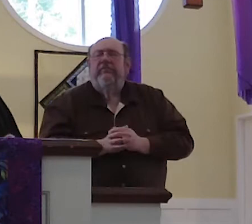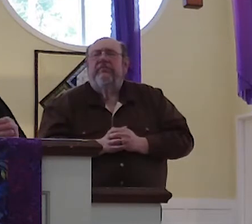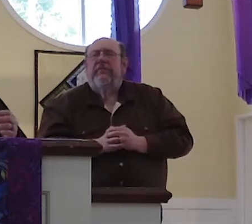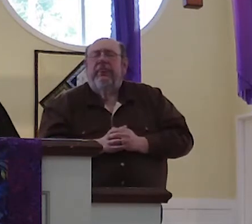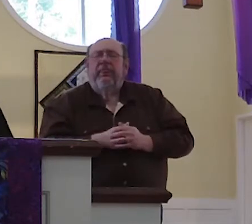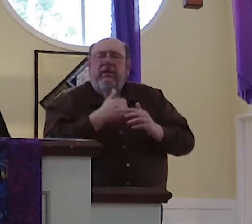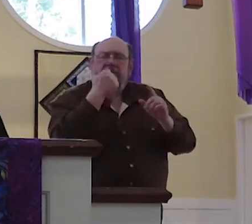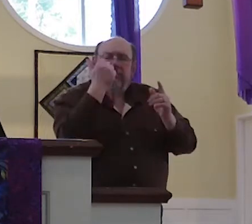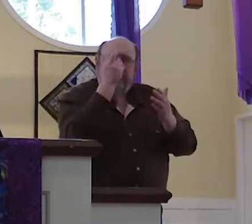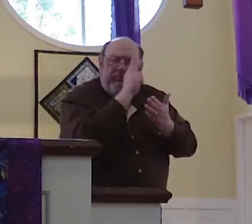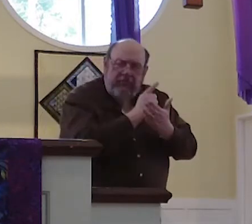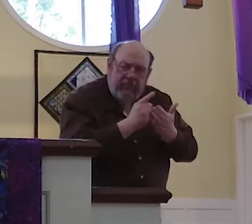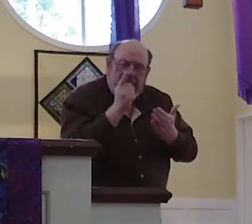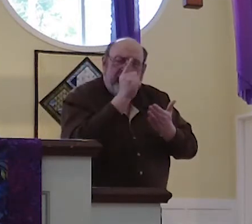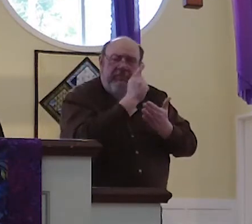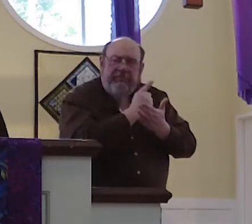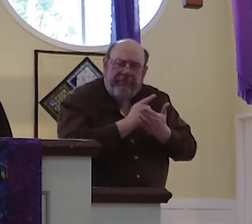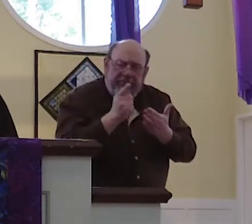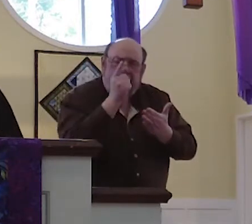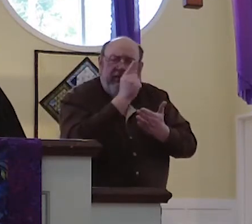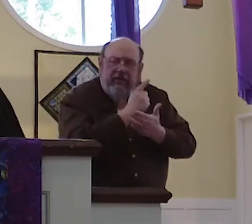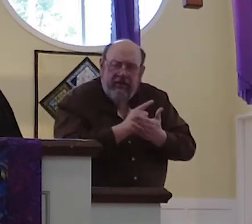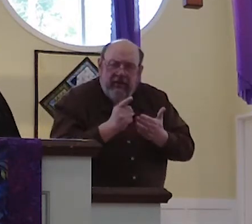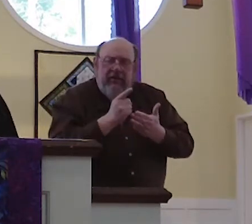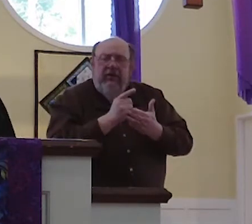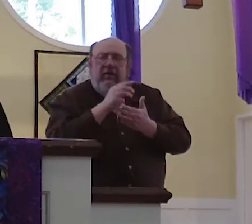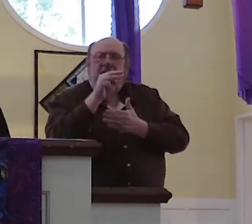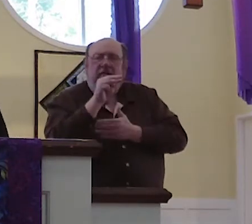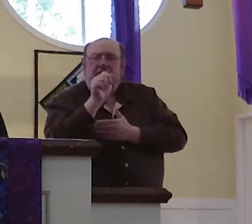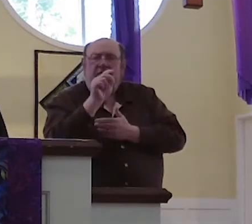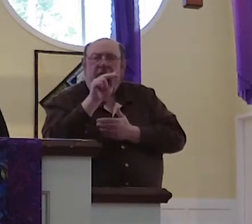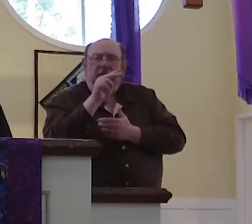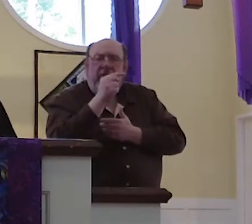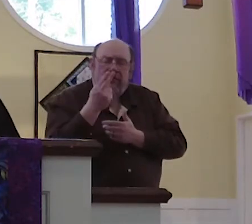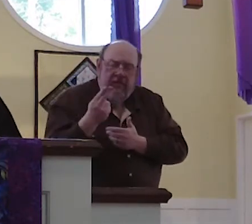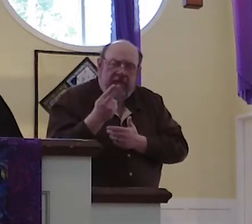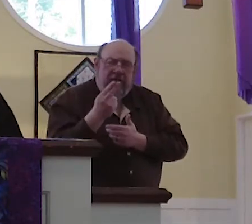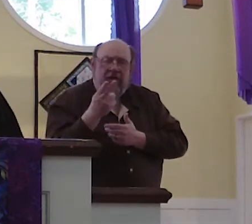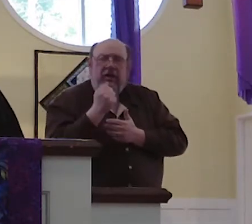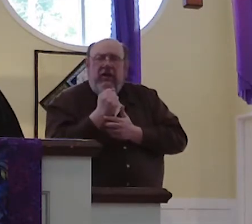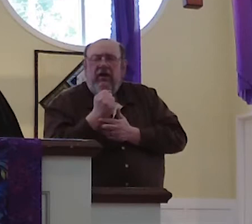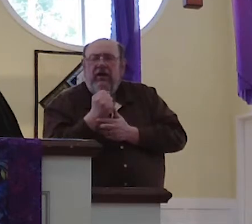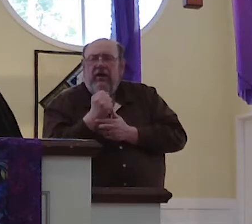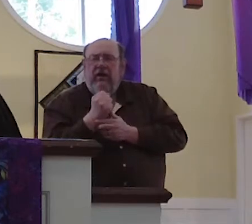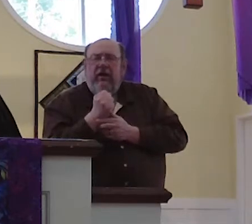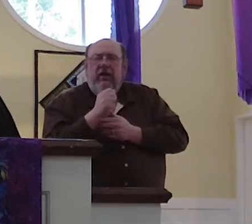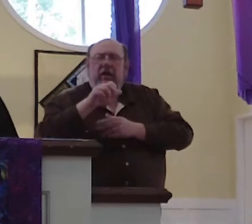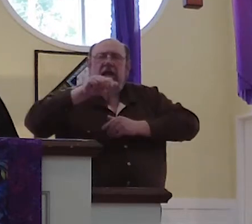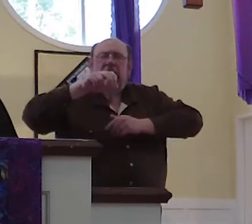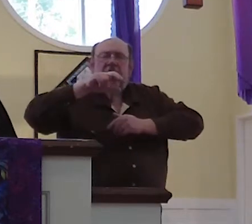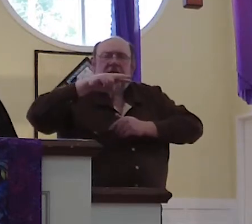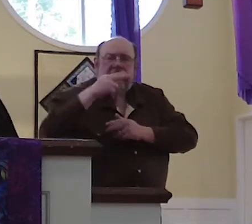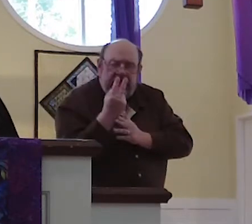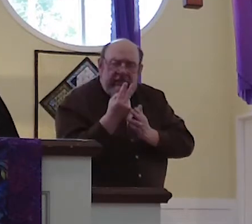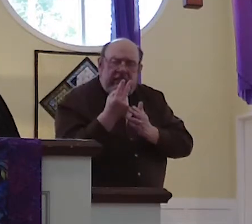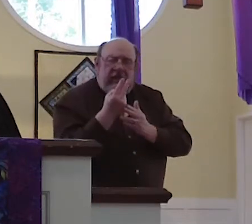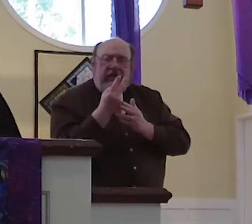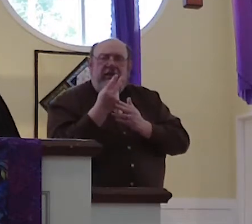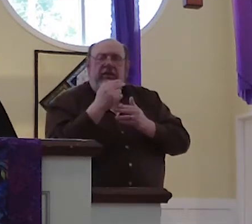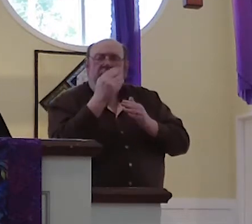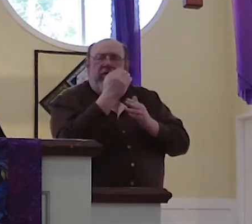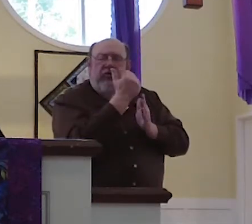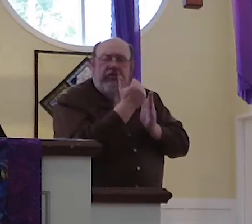Each week, we'll hear the Lord's Prayer from Matthew, which is our gospel reading for today, along with a second scripture reading that's